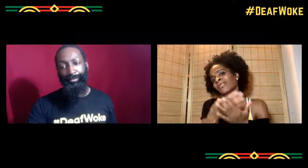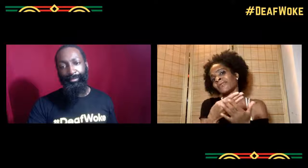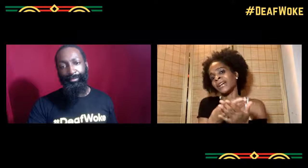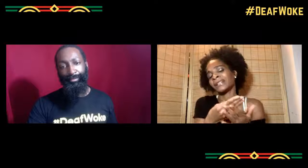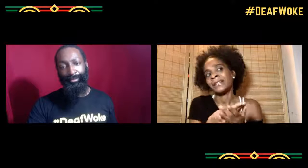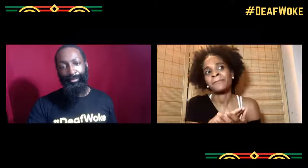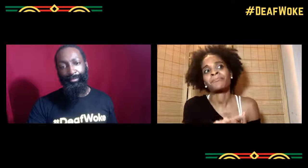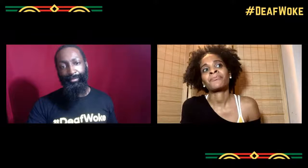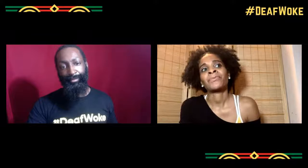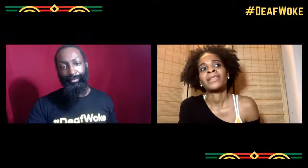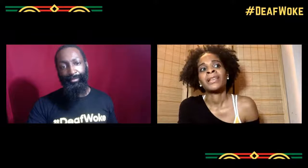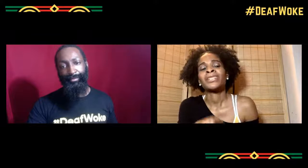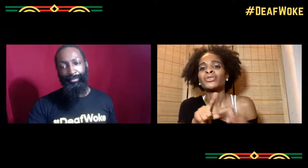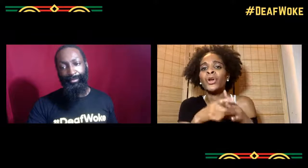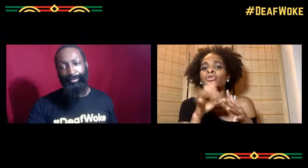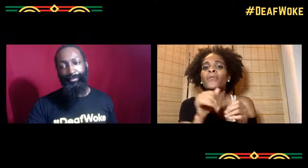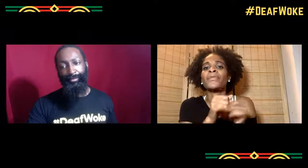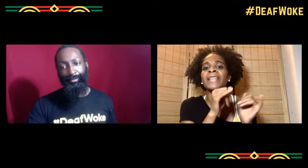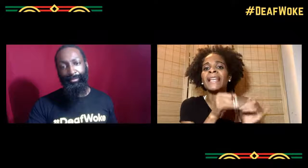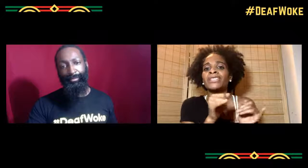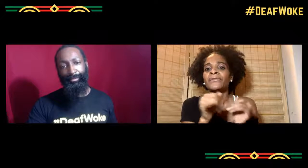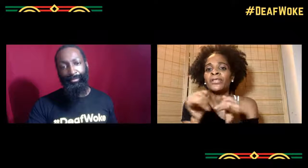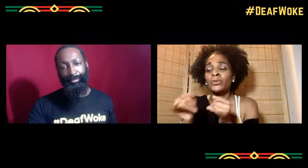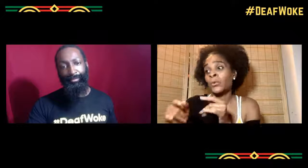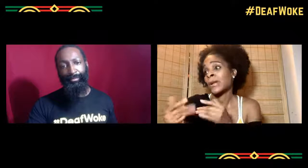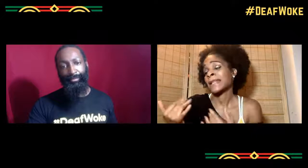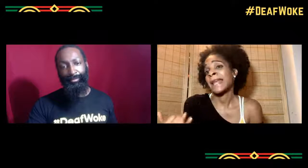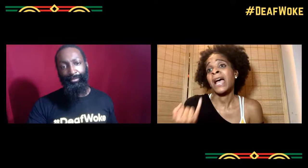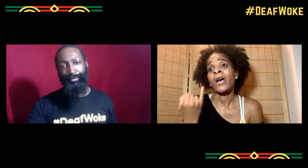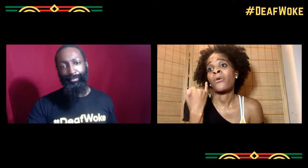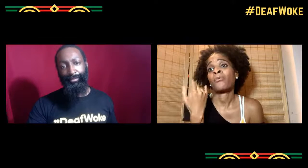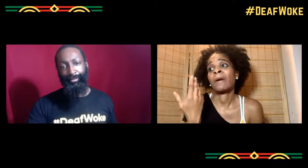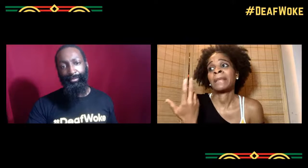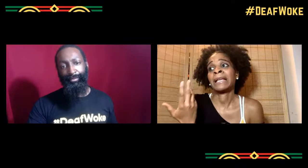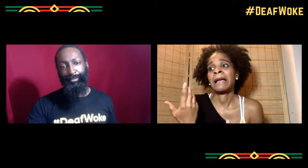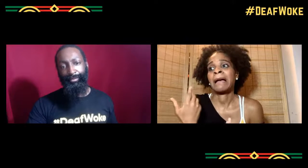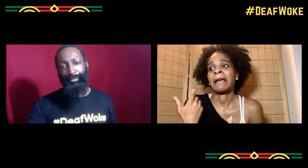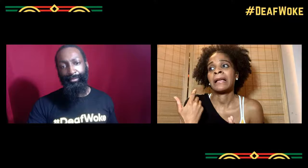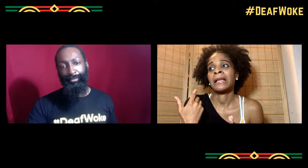Reach out to sponsors, to someone who can provide funding.